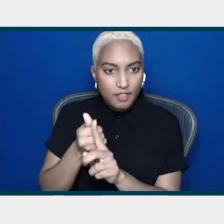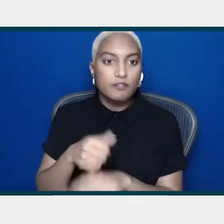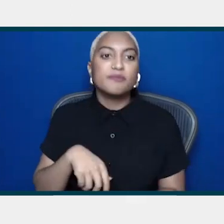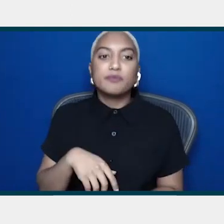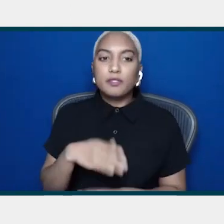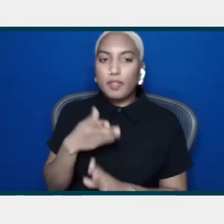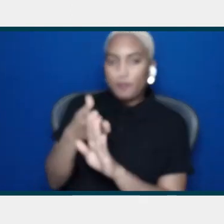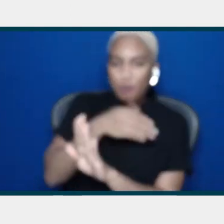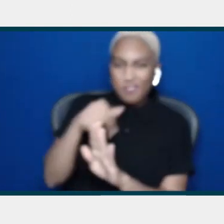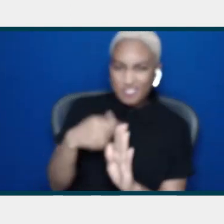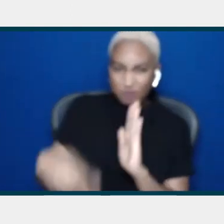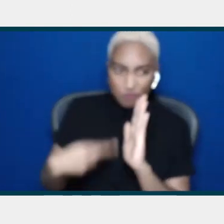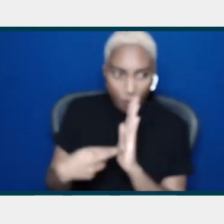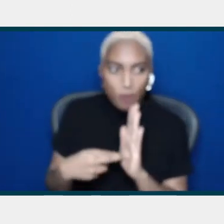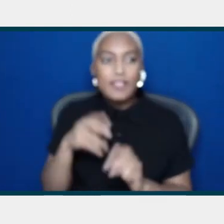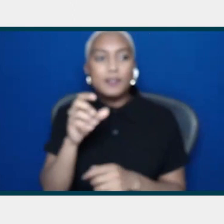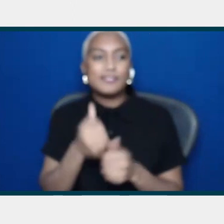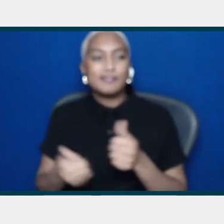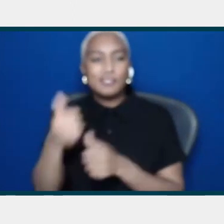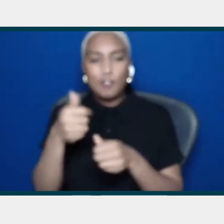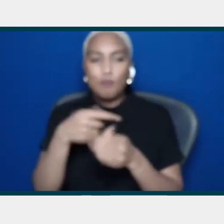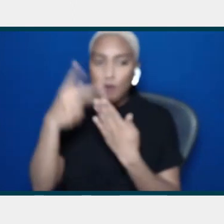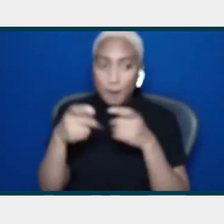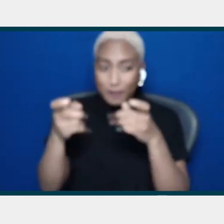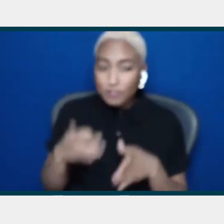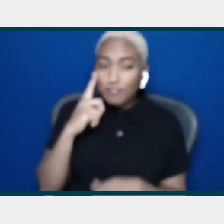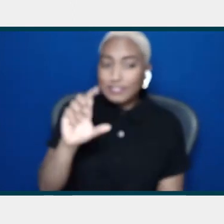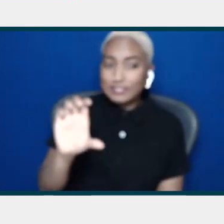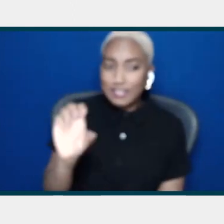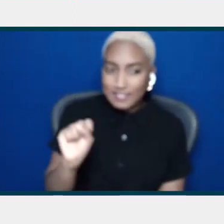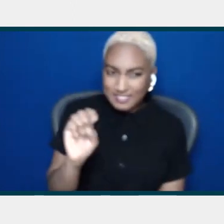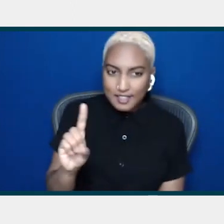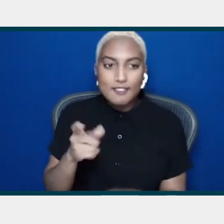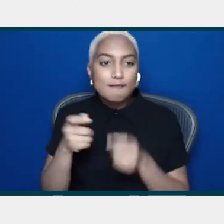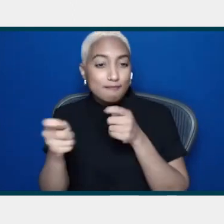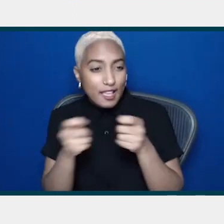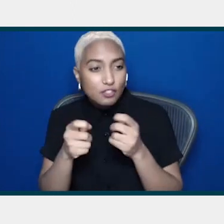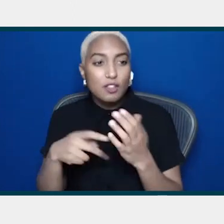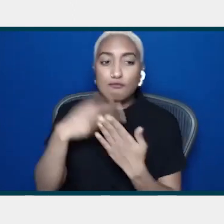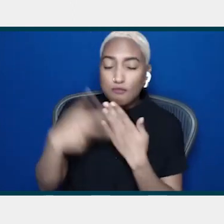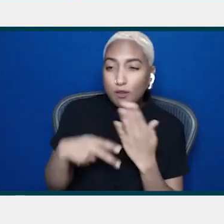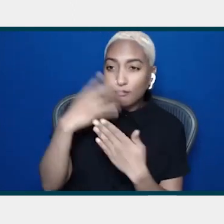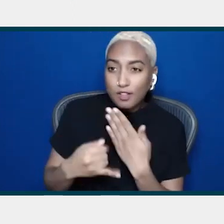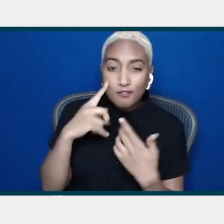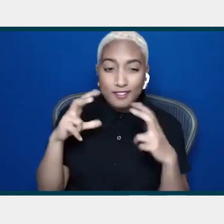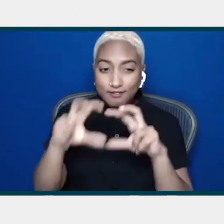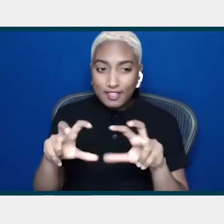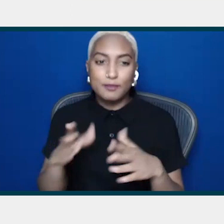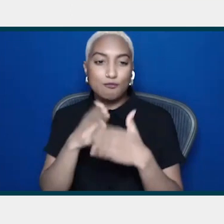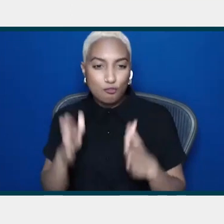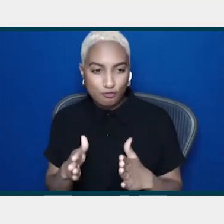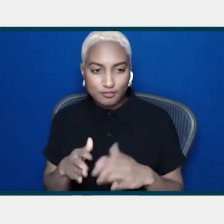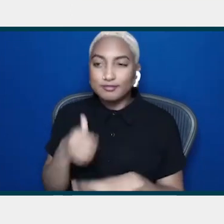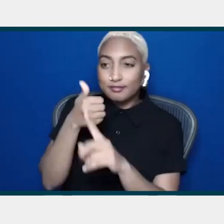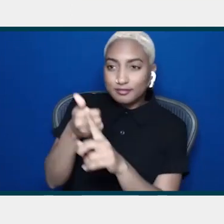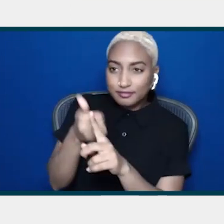Check it out if you haven't already. Managing contracts, programs, and projects for investment partners. R.M. serves as President of the